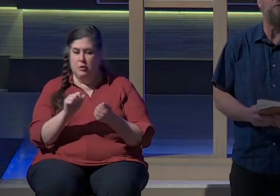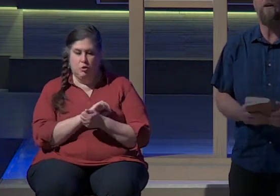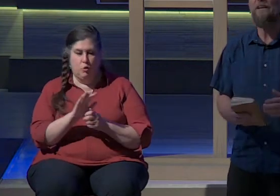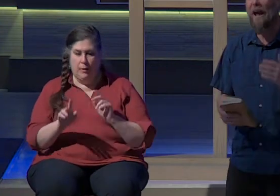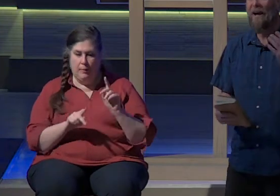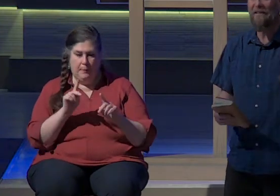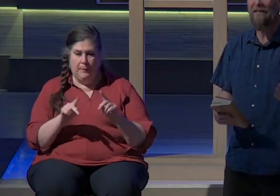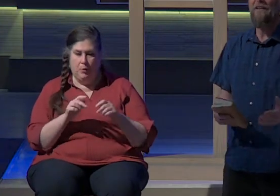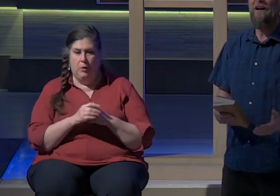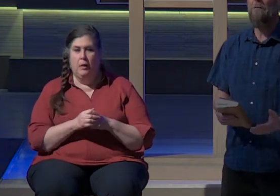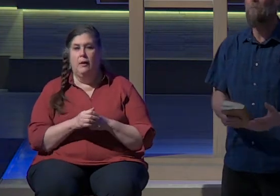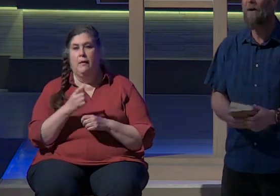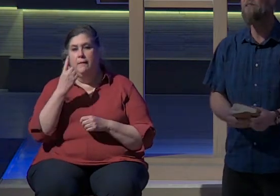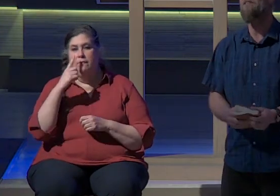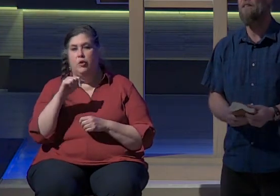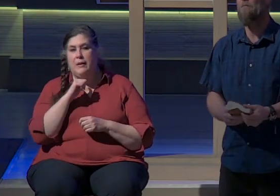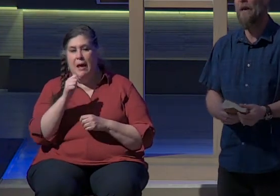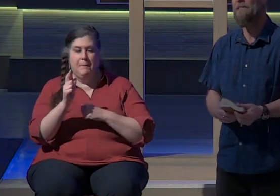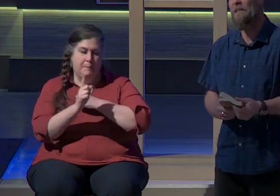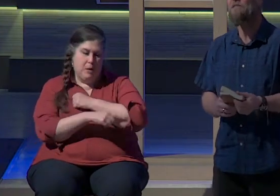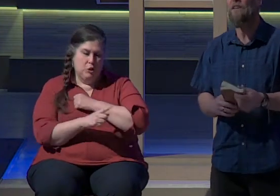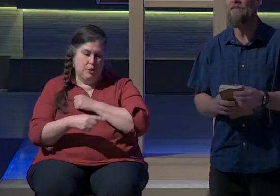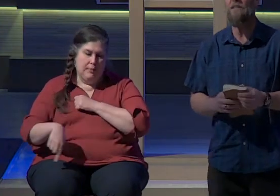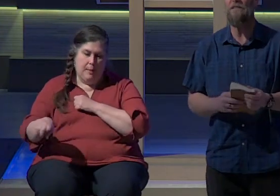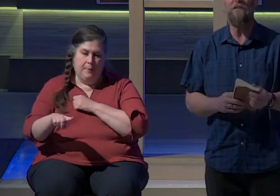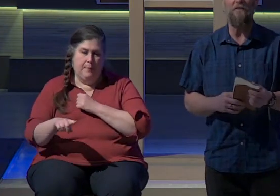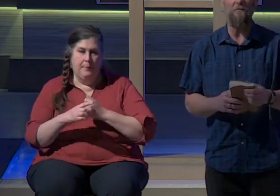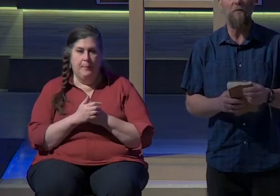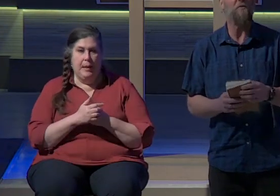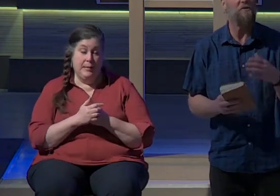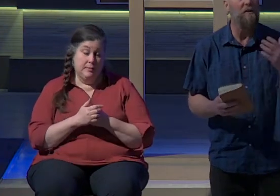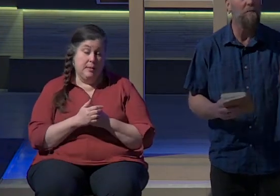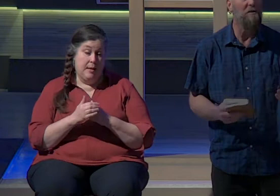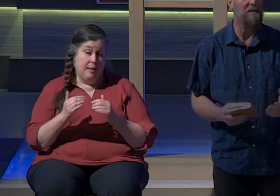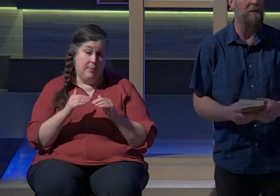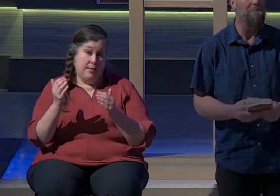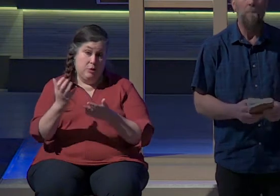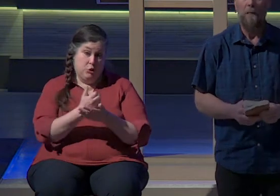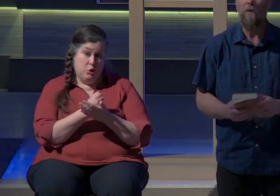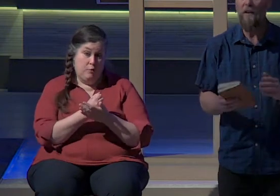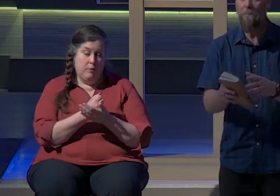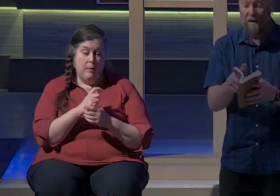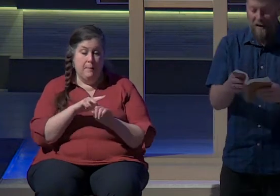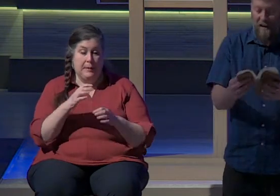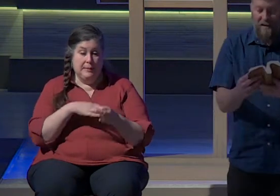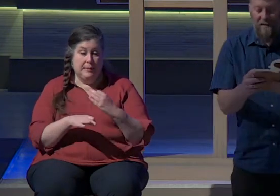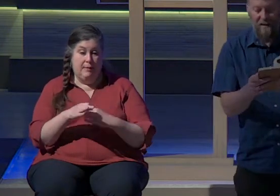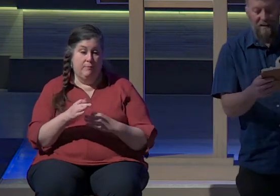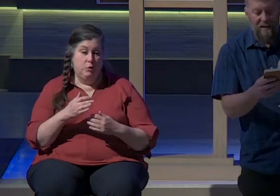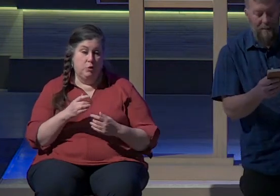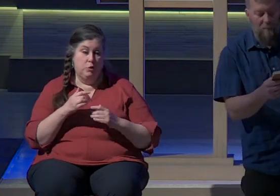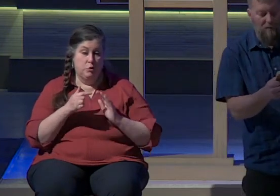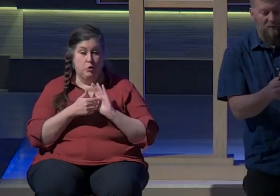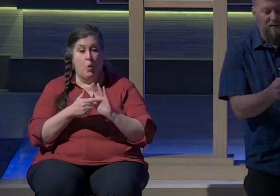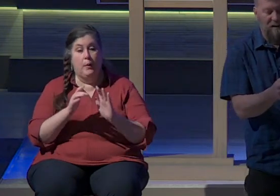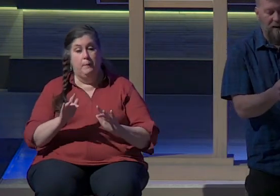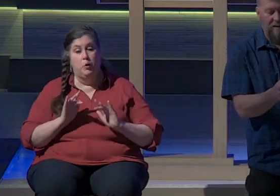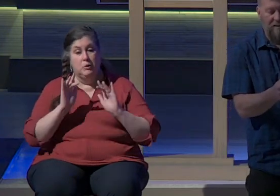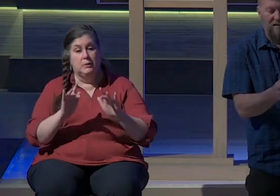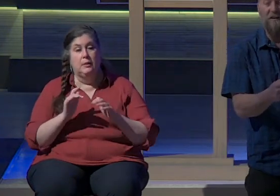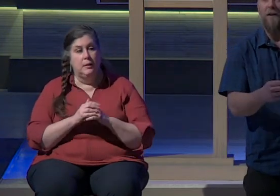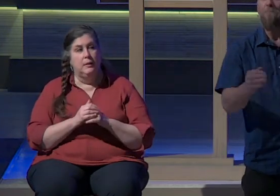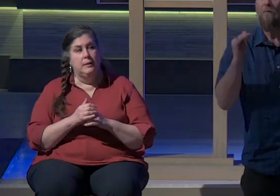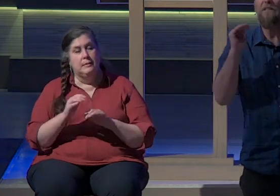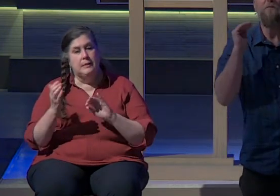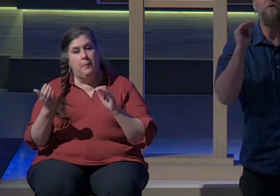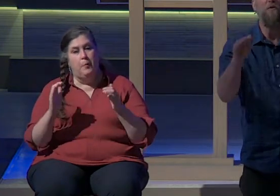people, for not punishing them as they justly deserve, but for showing mercy. Right, and in part, nearly comparable to what Jeremiah